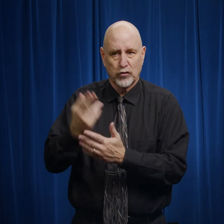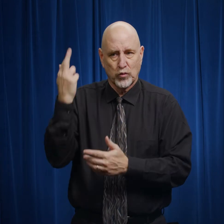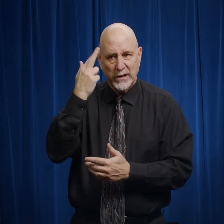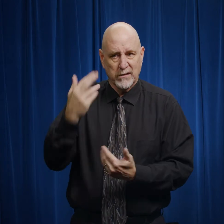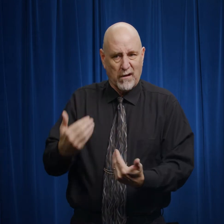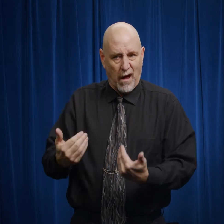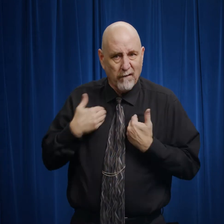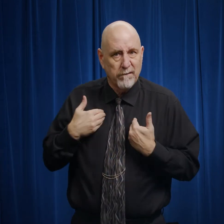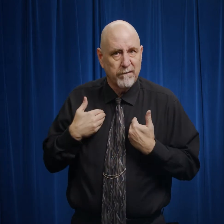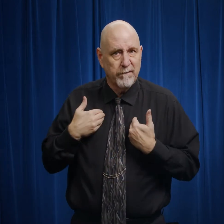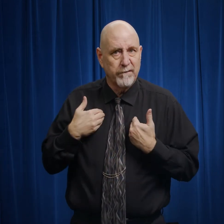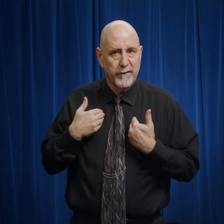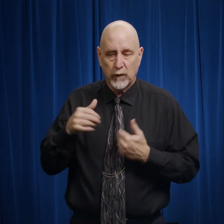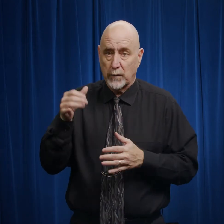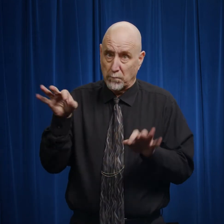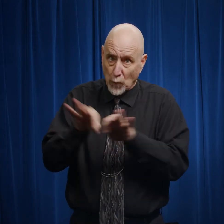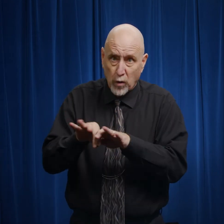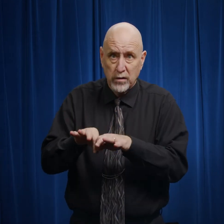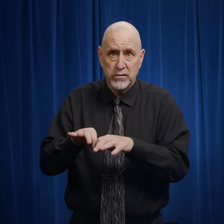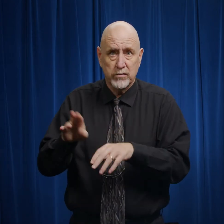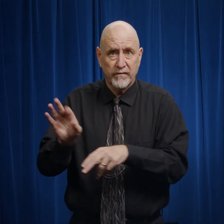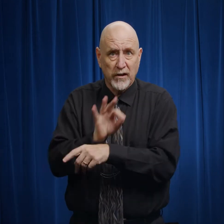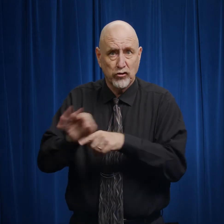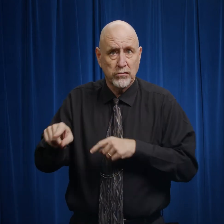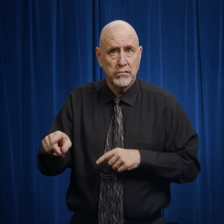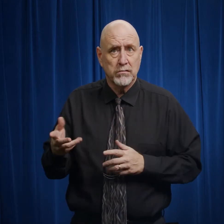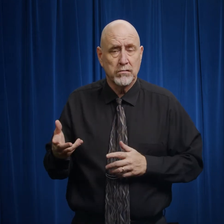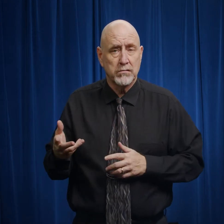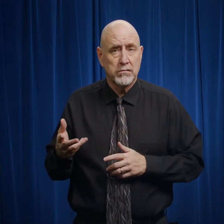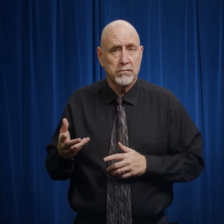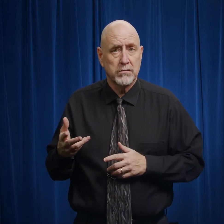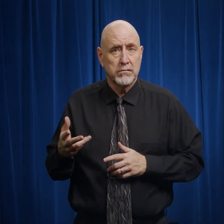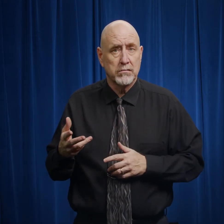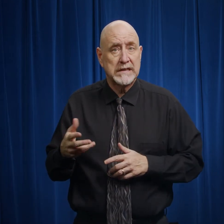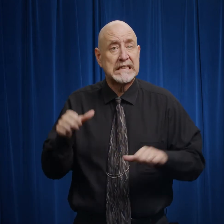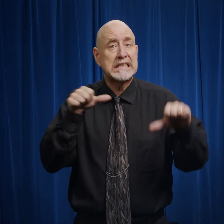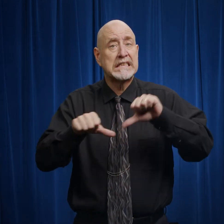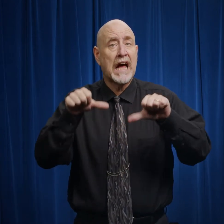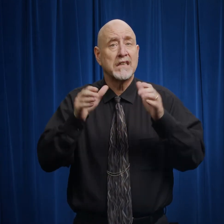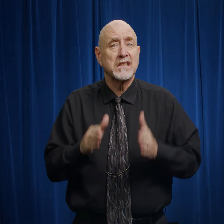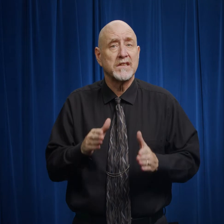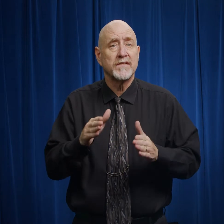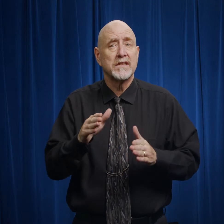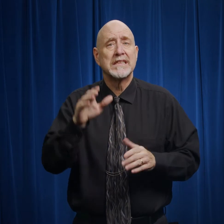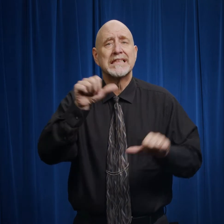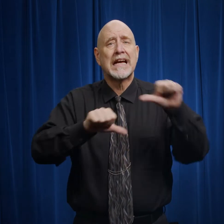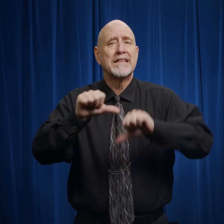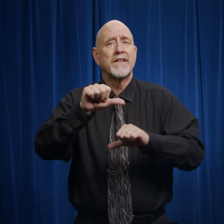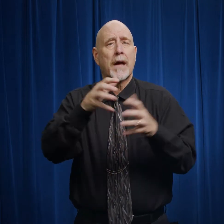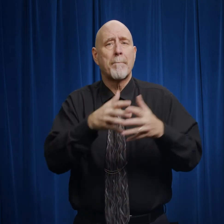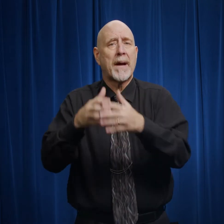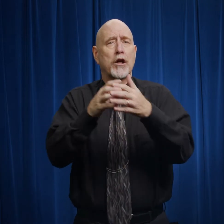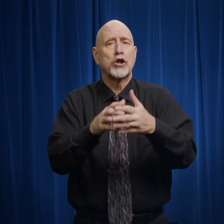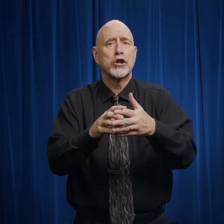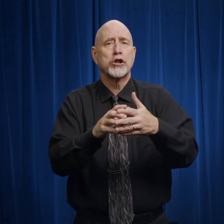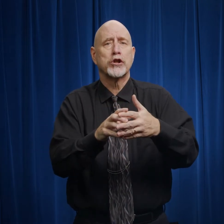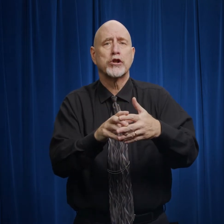a very serious, very important use. In fact, the Scientific